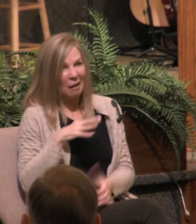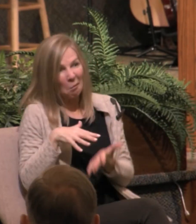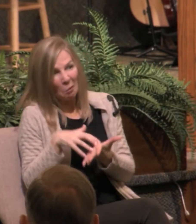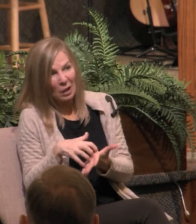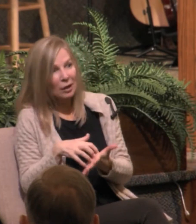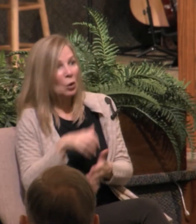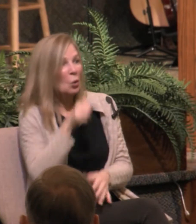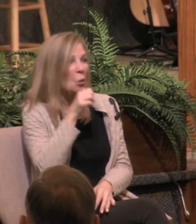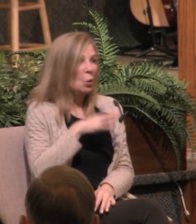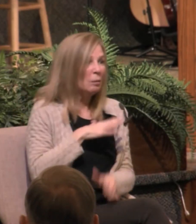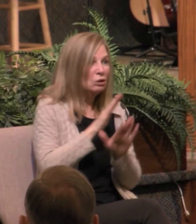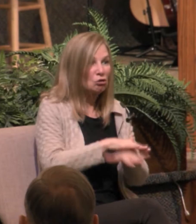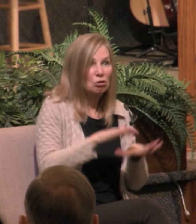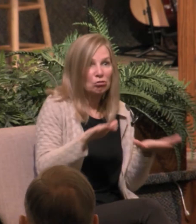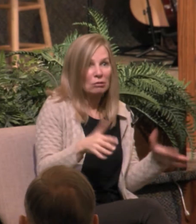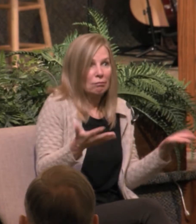group.